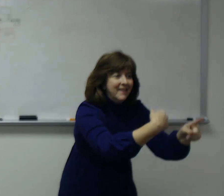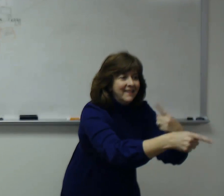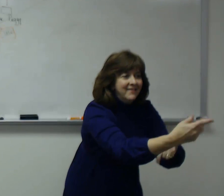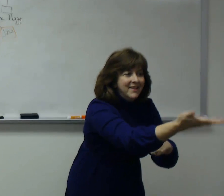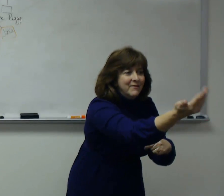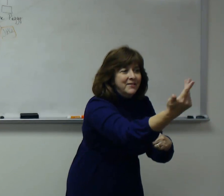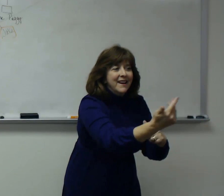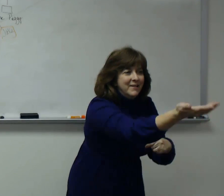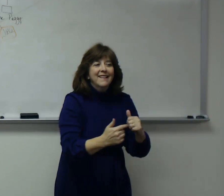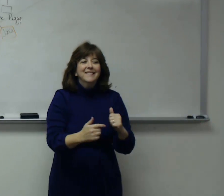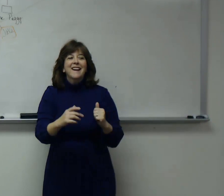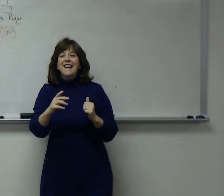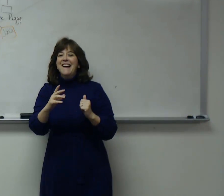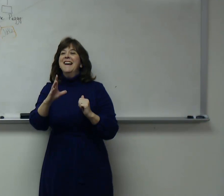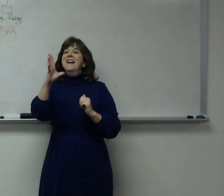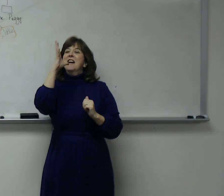You can raise your hand. Uh-huh. There's